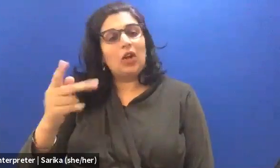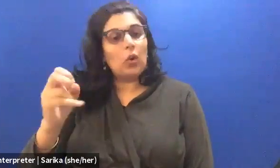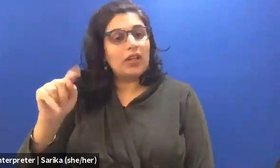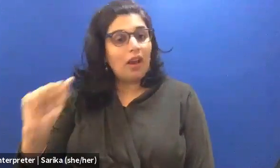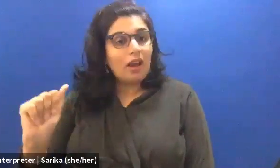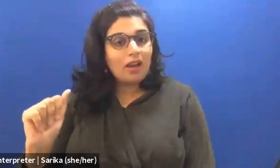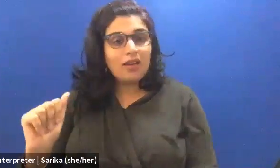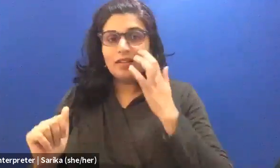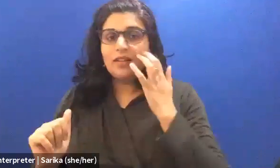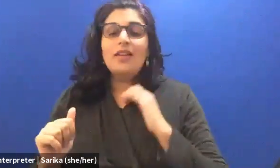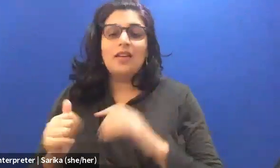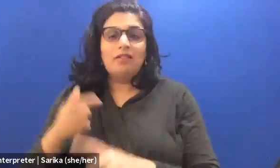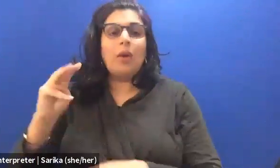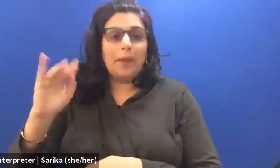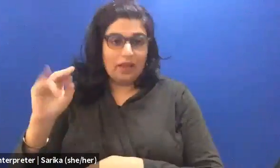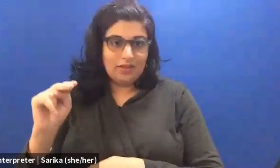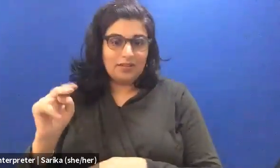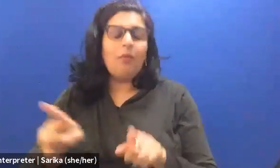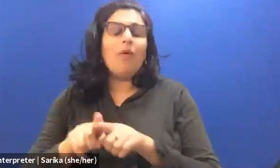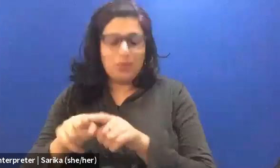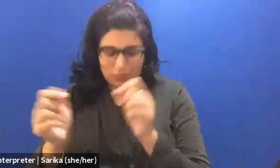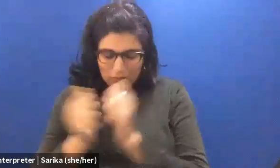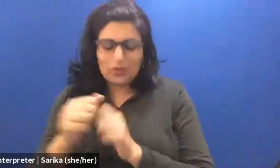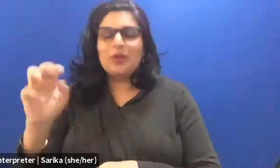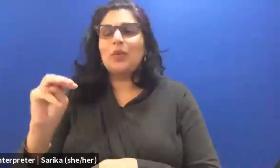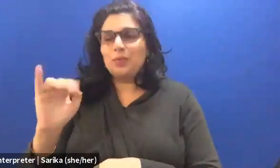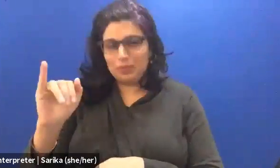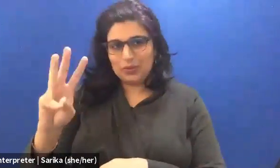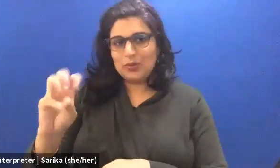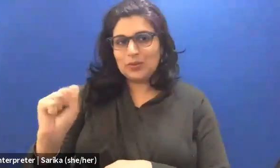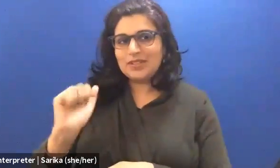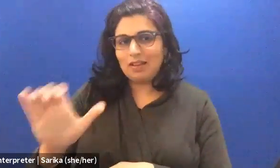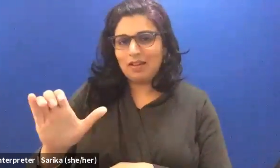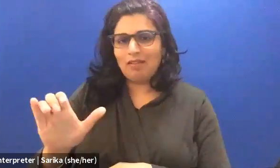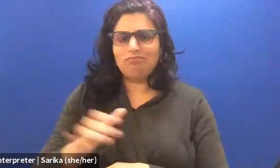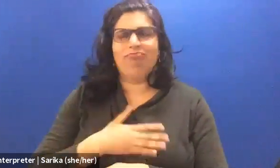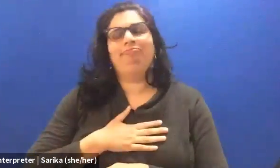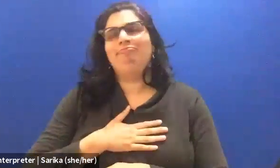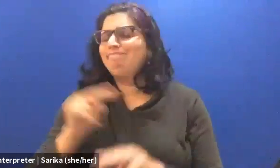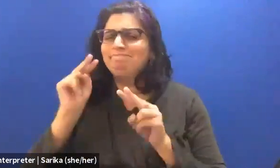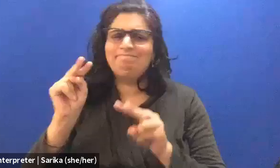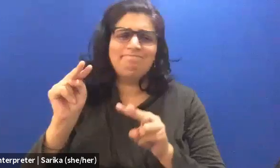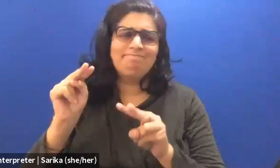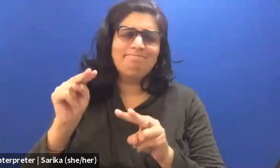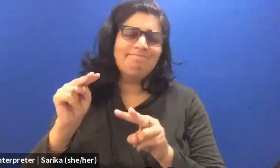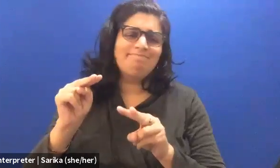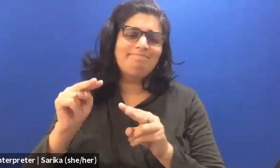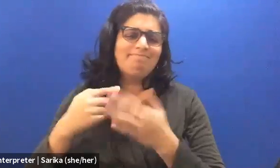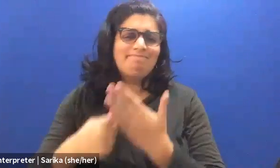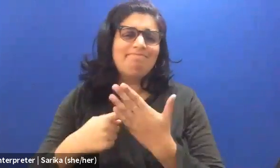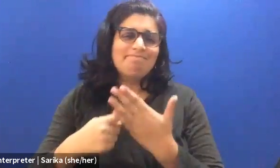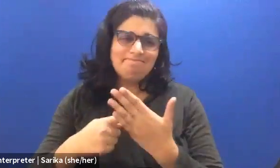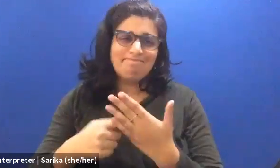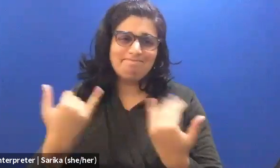And I am also with MIWSAC and really just looking forward to our